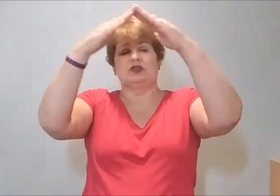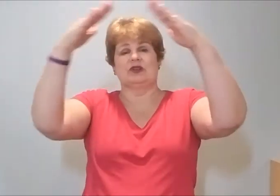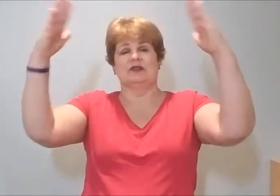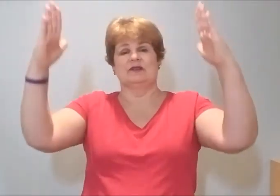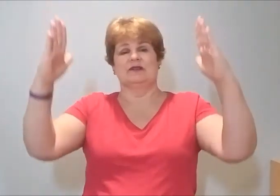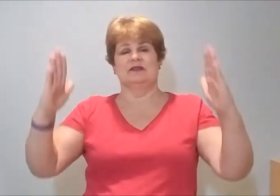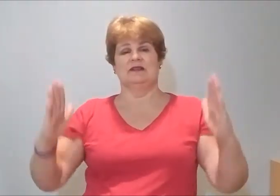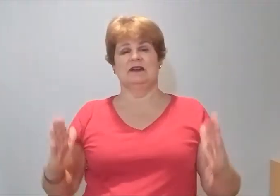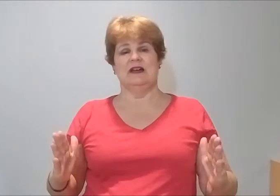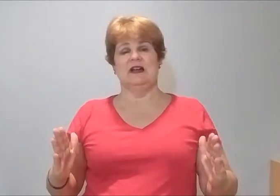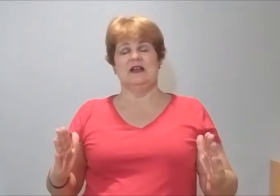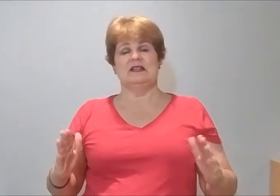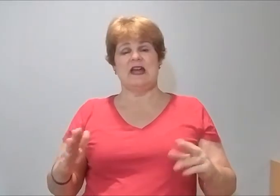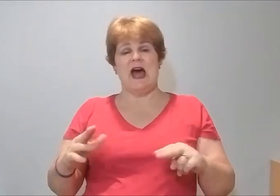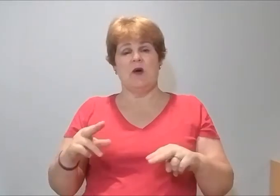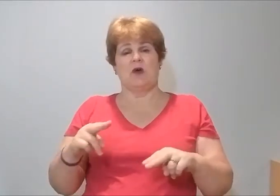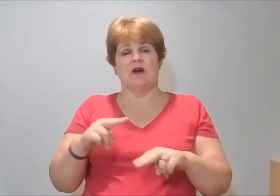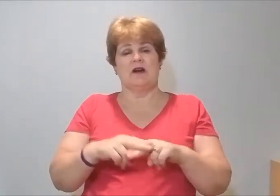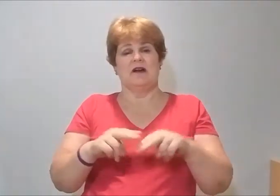shelter, tower